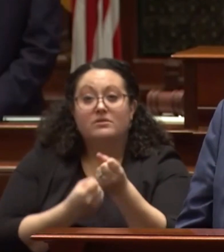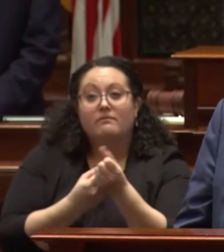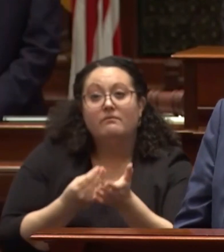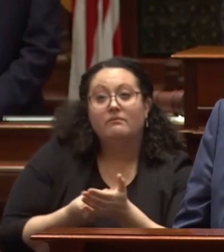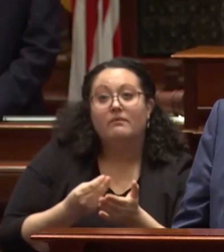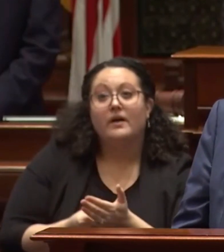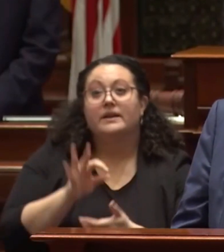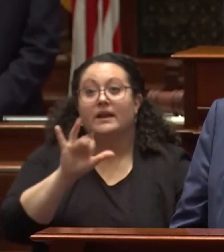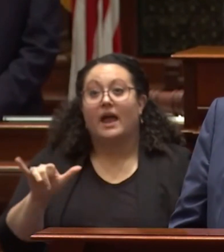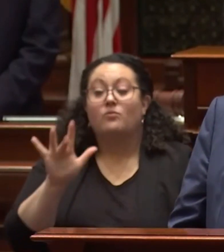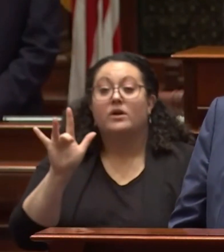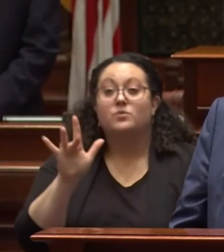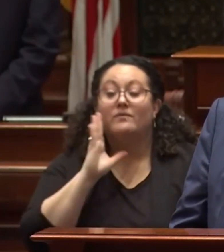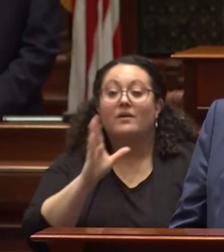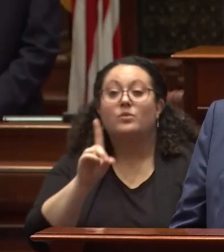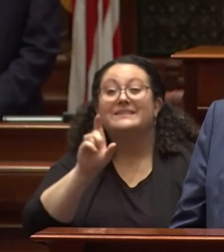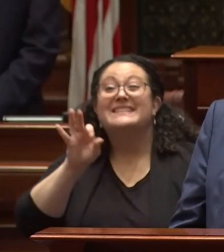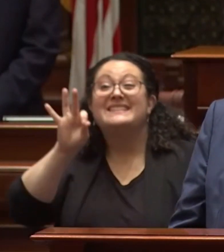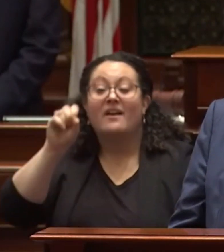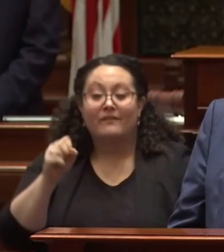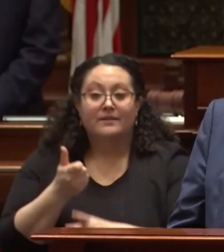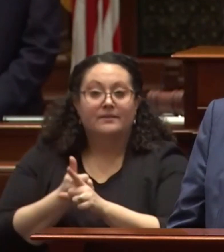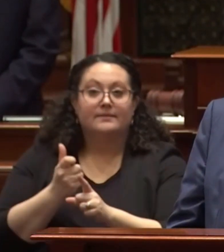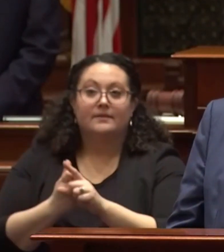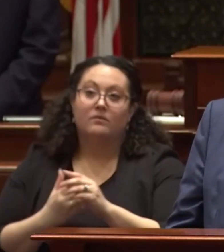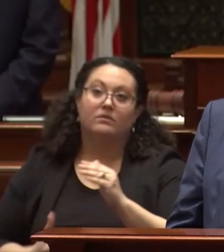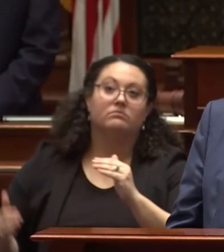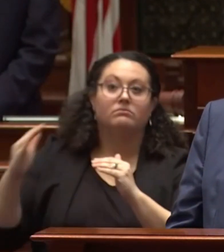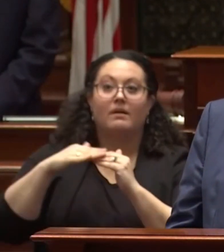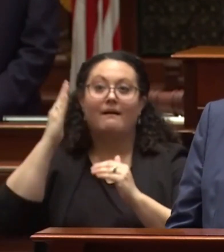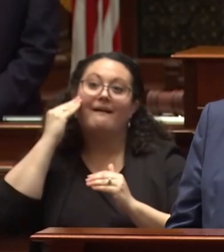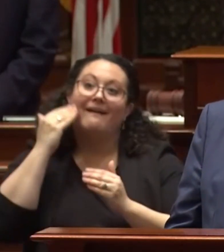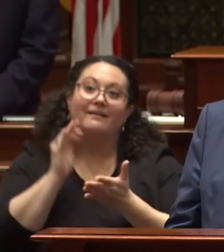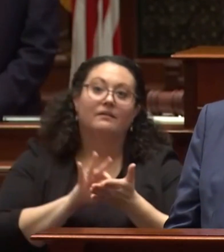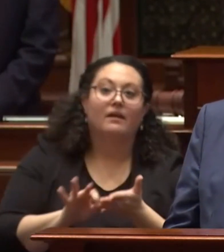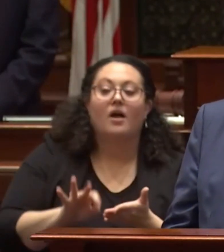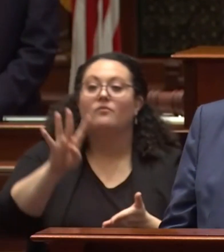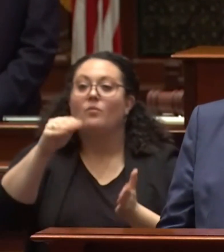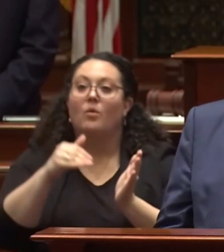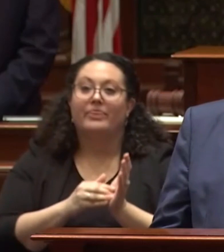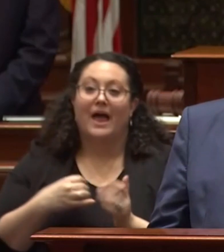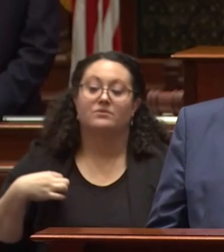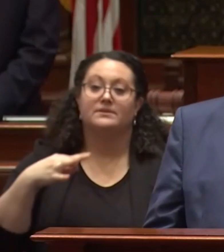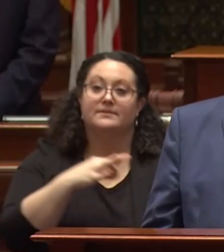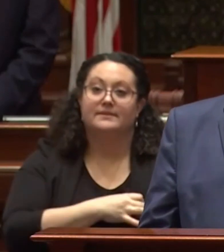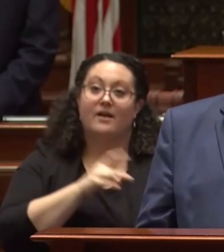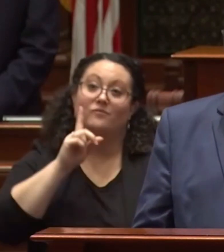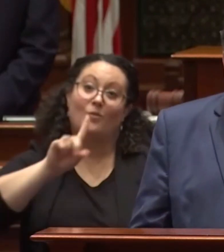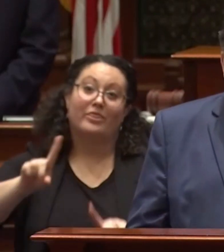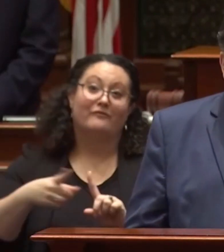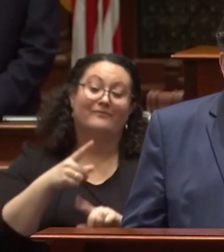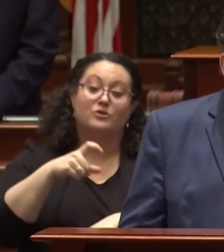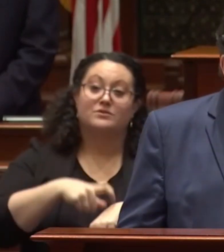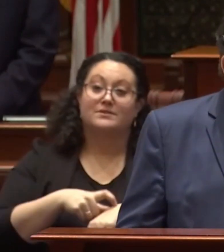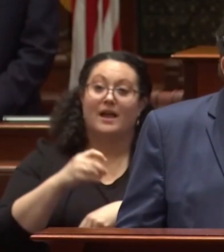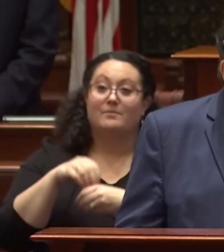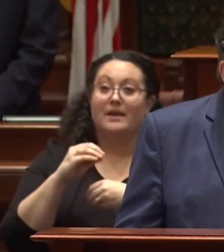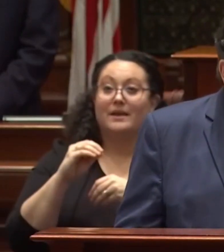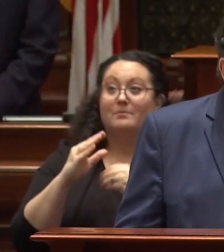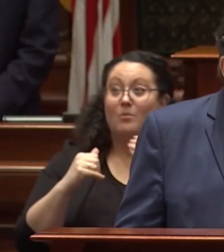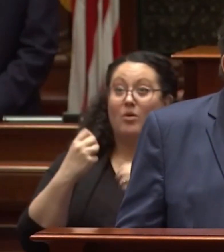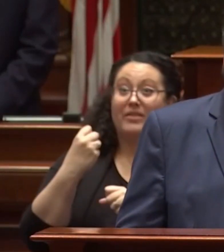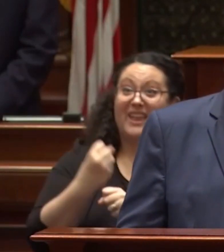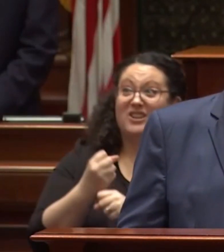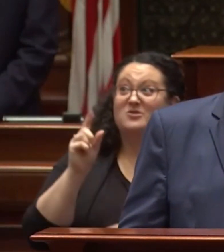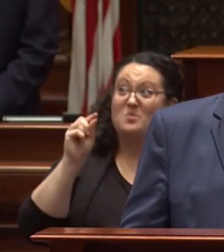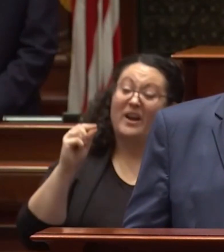in FY25, DCFS will reach a headcount of 4,000 staff for the first time in more than